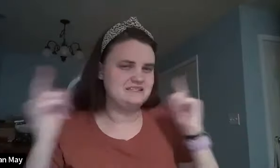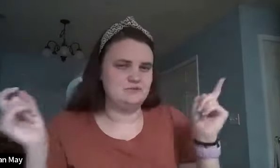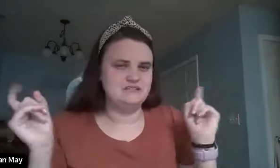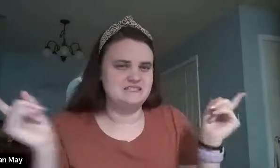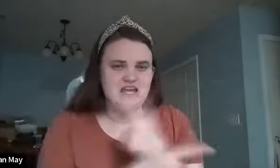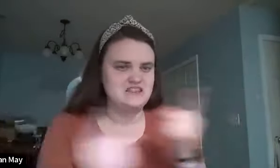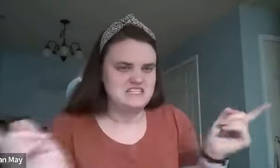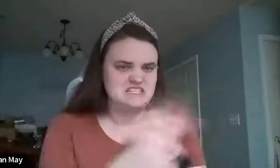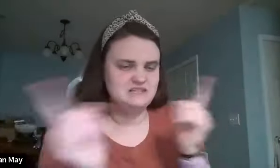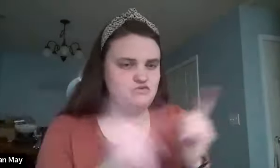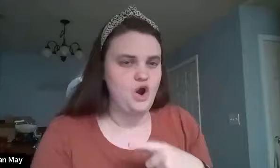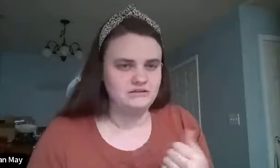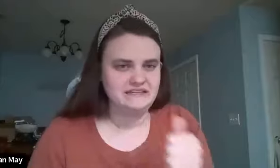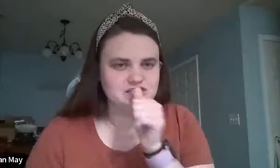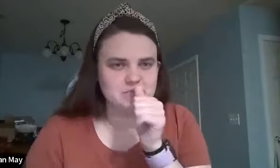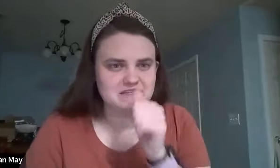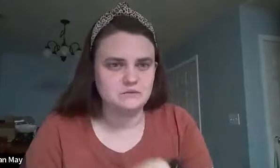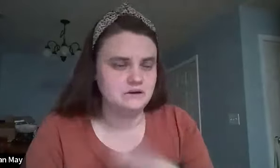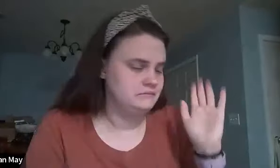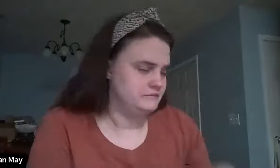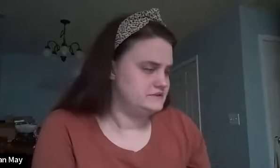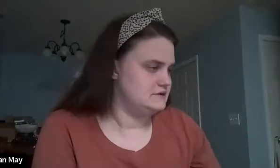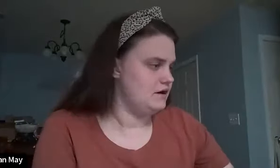still wants to say, this is wrong. It should be this one. It's not.